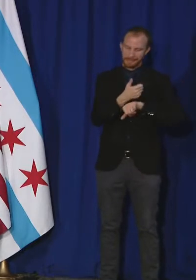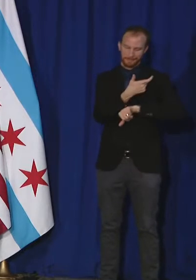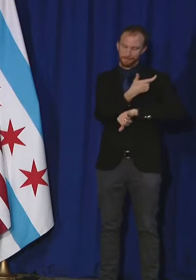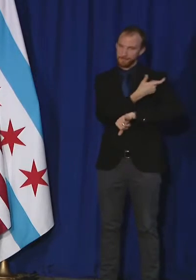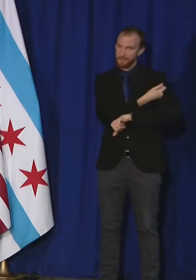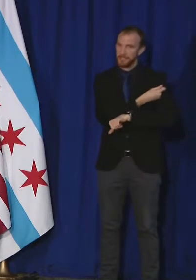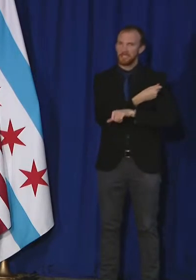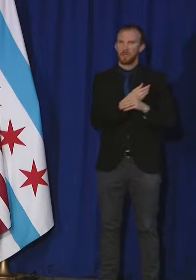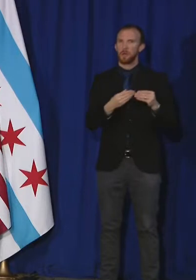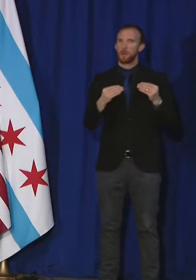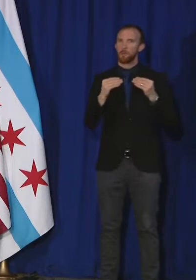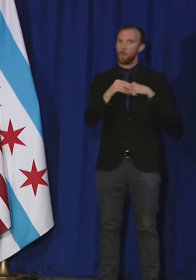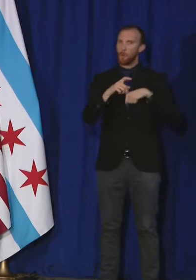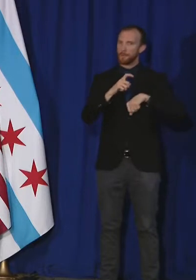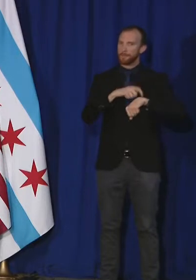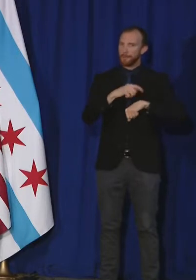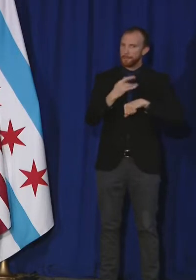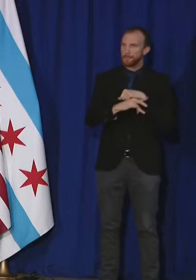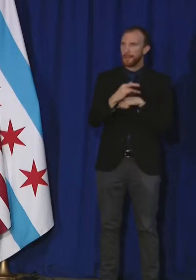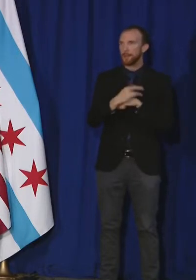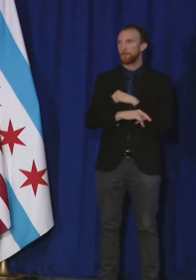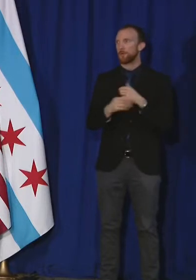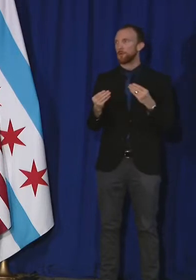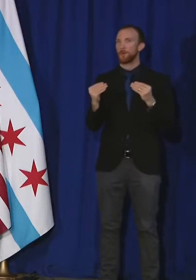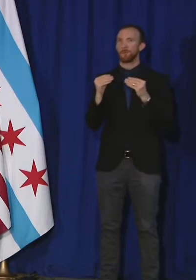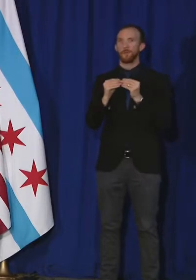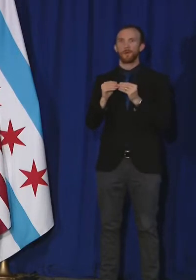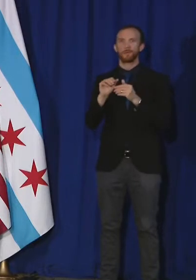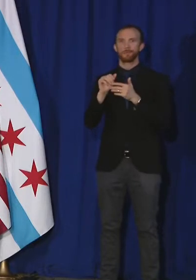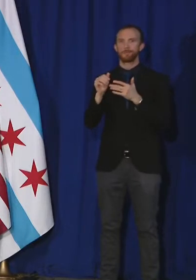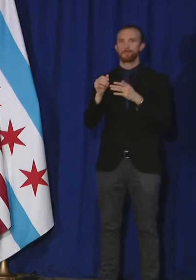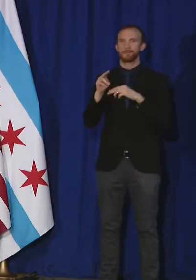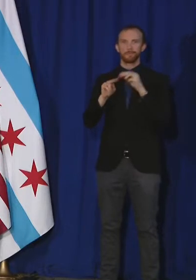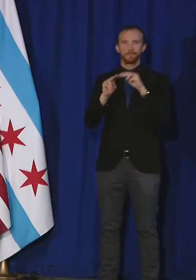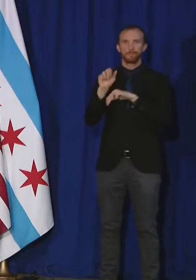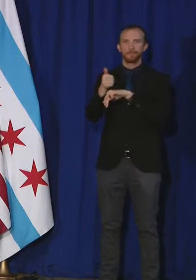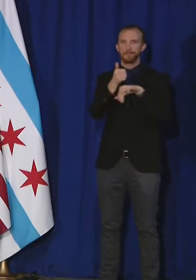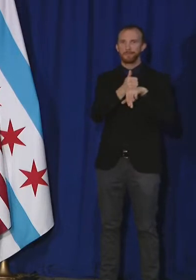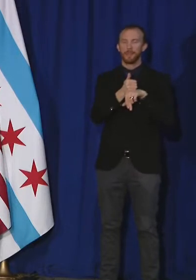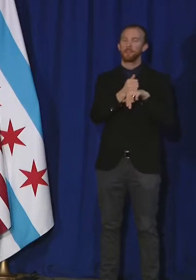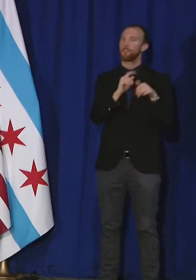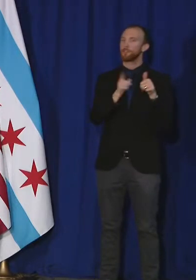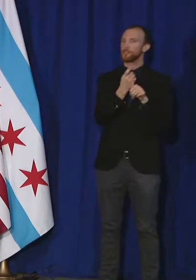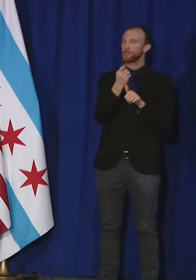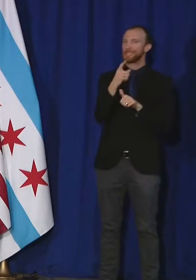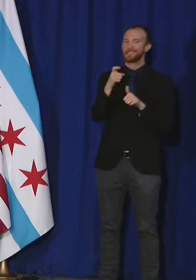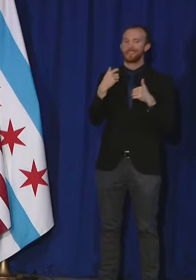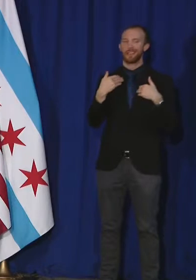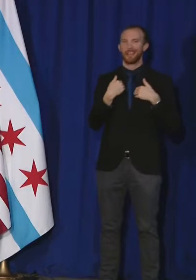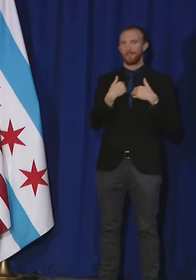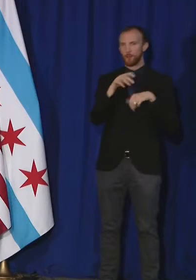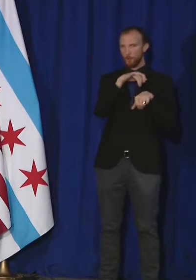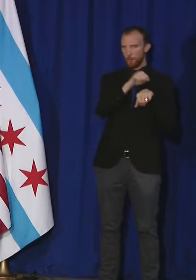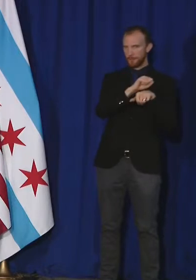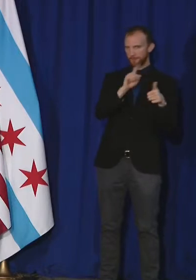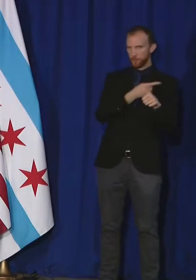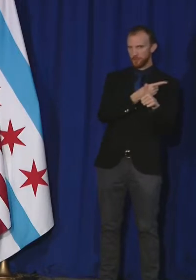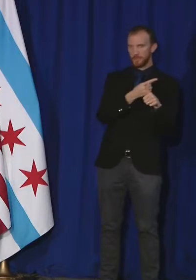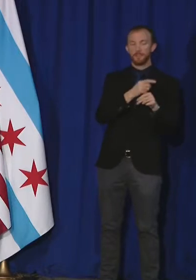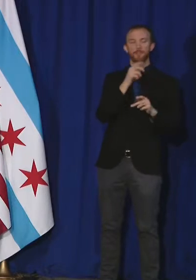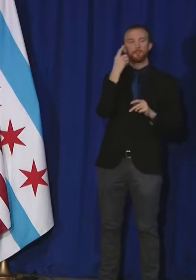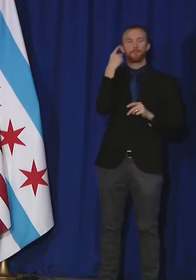Those are by appointment only for 1A healthcare workers. So broadly, we're